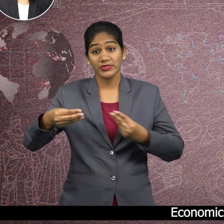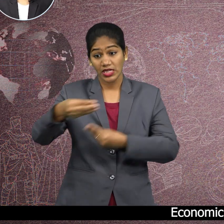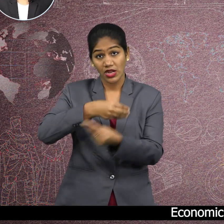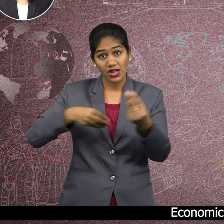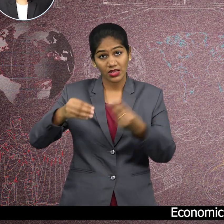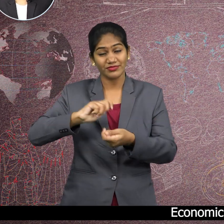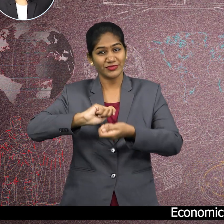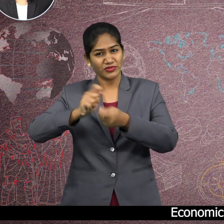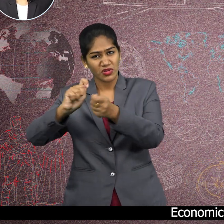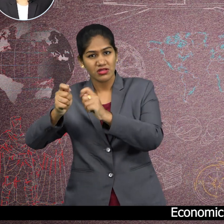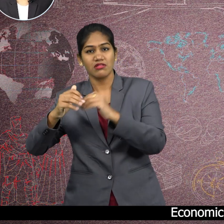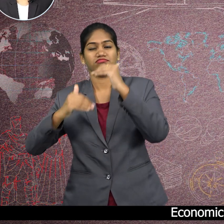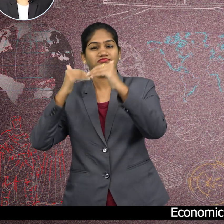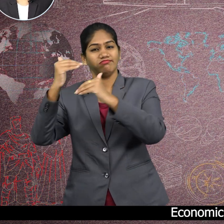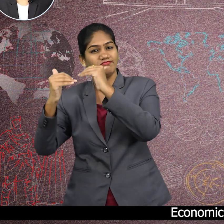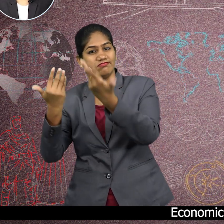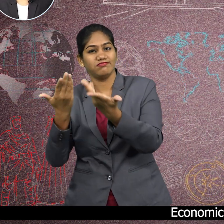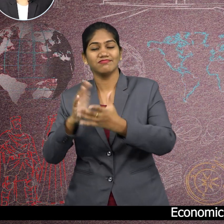economic liberalization,